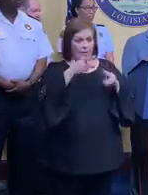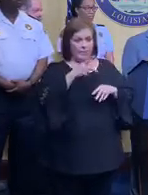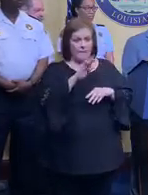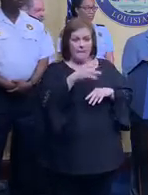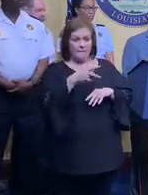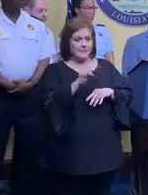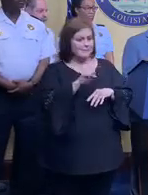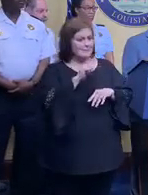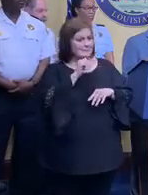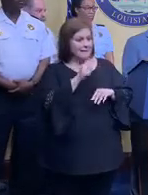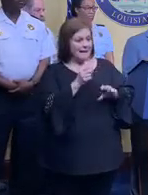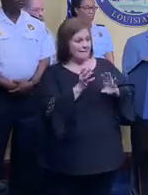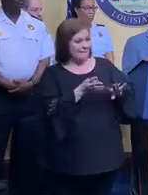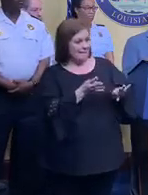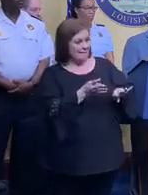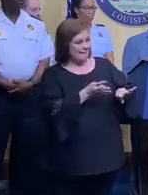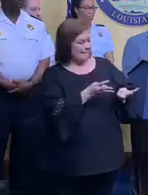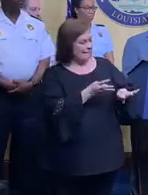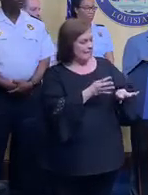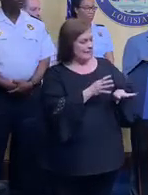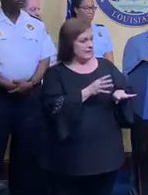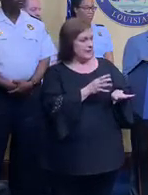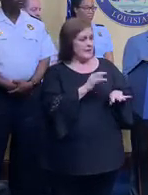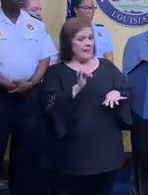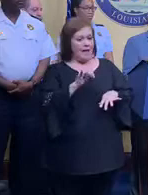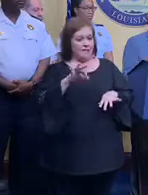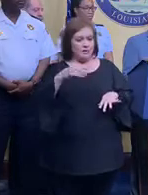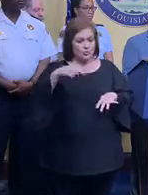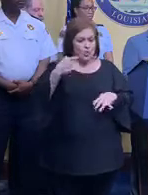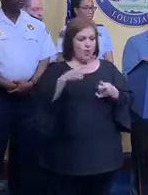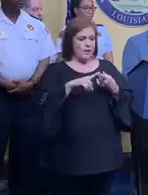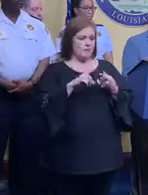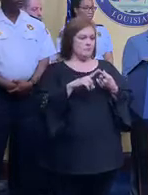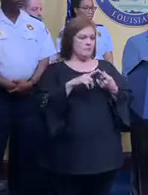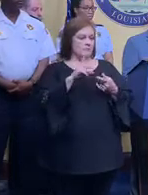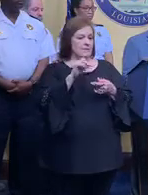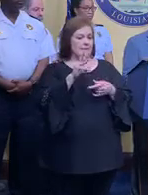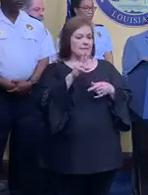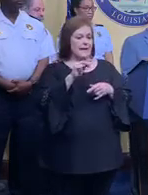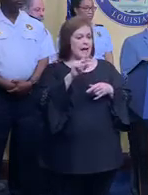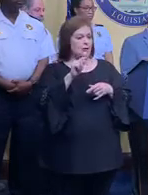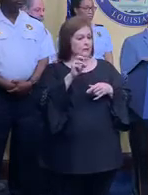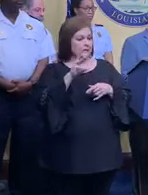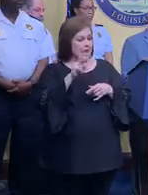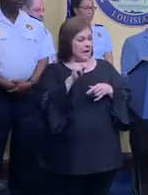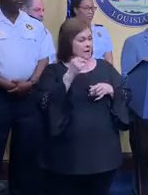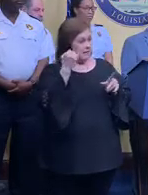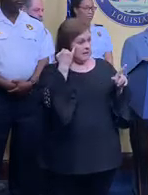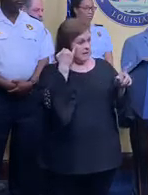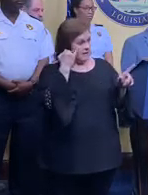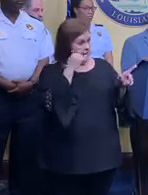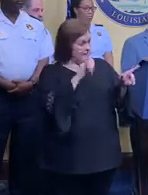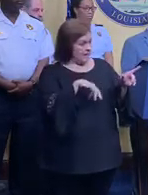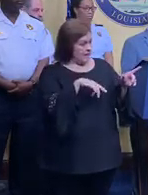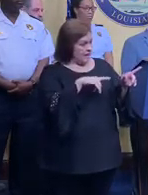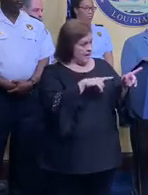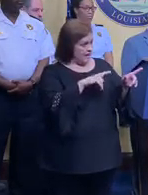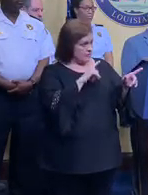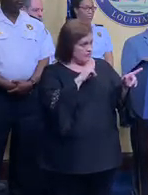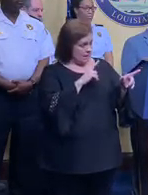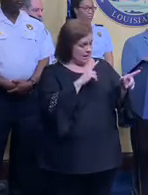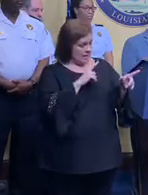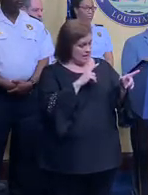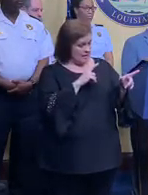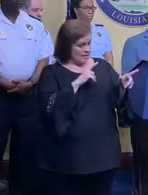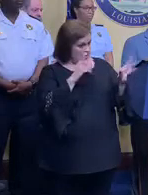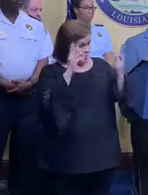full capacity given the amount of water in areas like the French Quarter and downtown. If this is 118 of 120, is that a scary situation given the